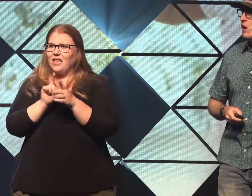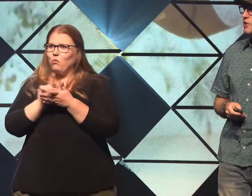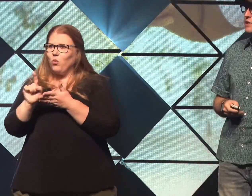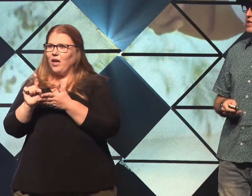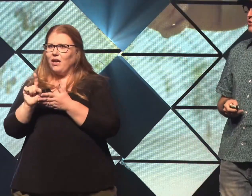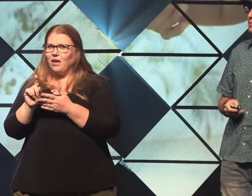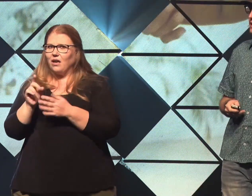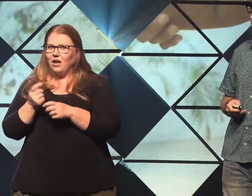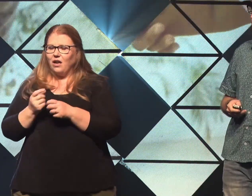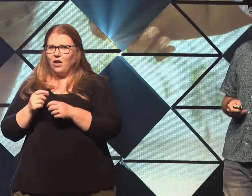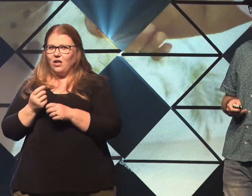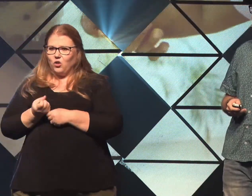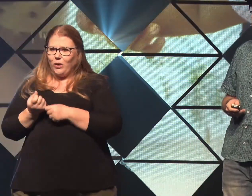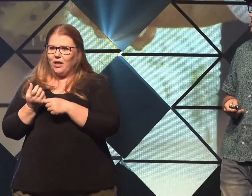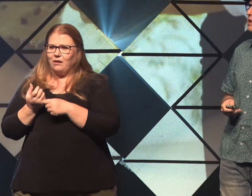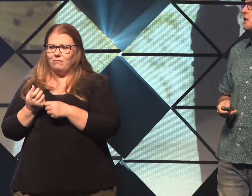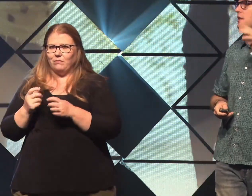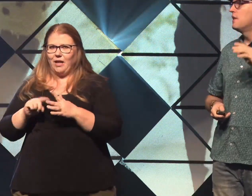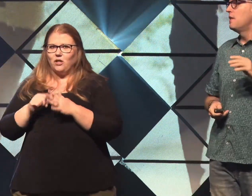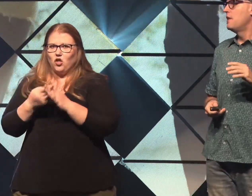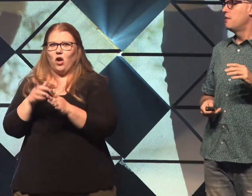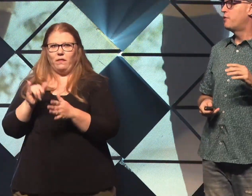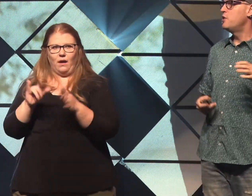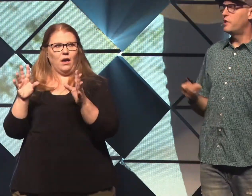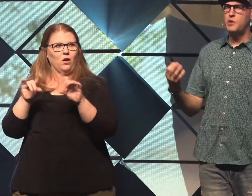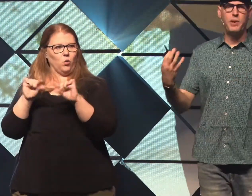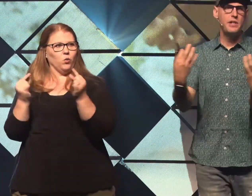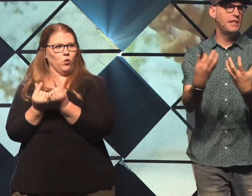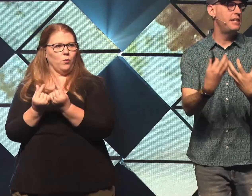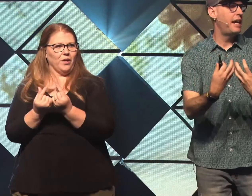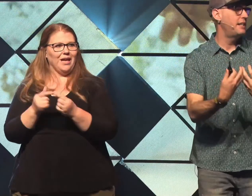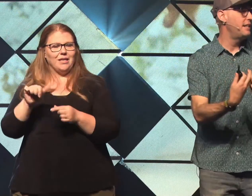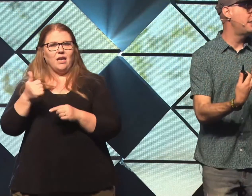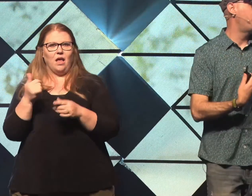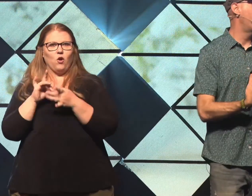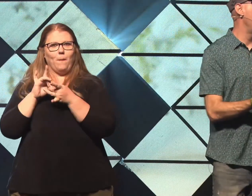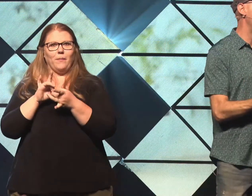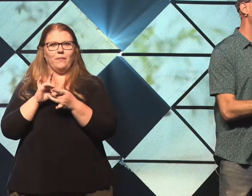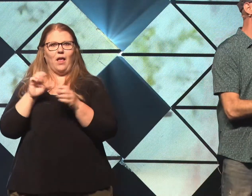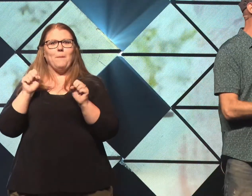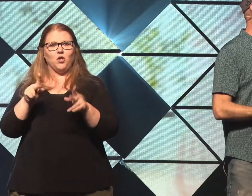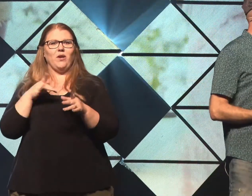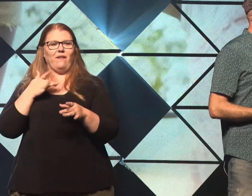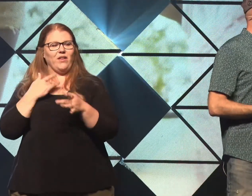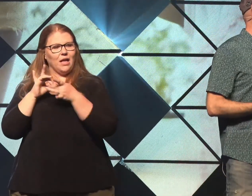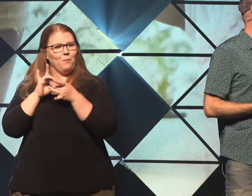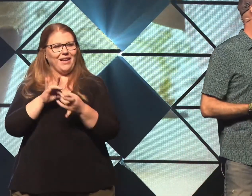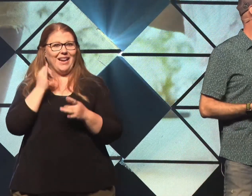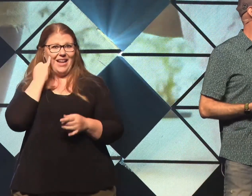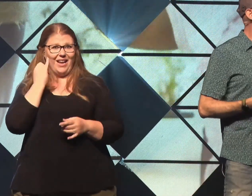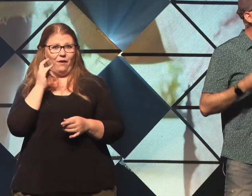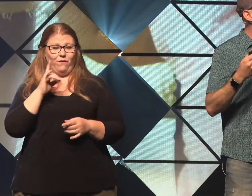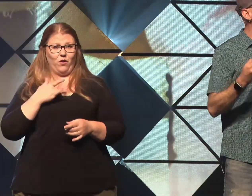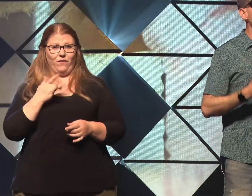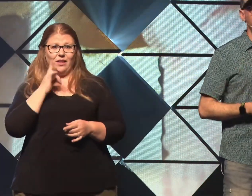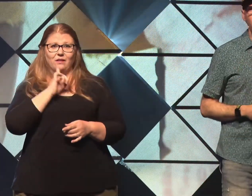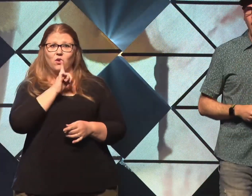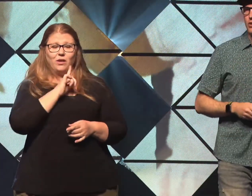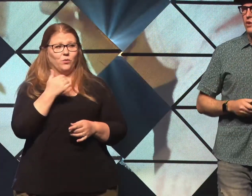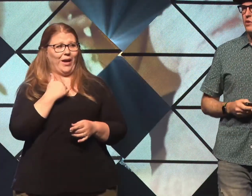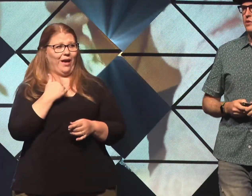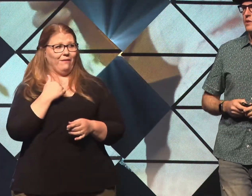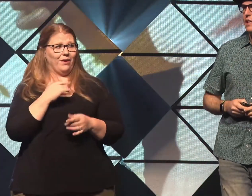those conversation groups is another opportunity for you to experience connectedness if you're feeling a bit of loneliness, and that we have our Connect